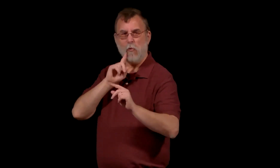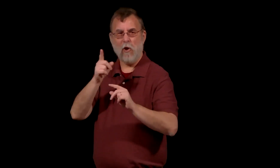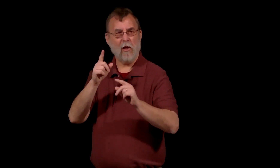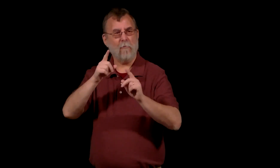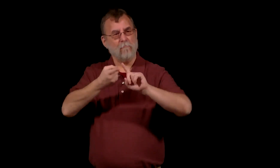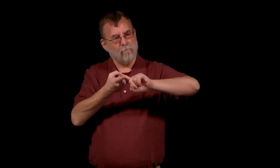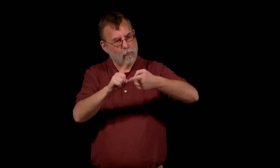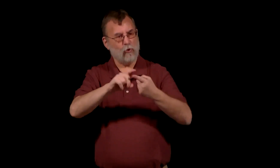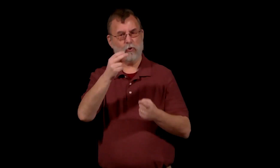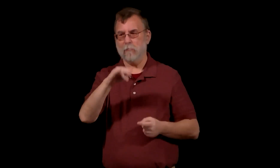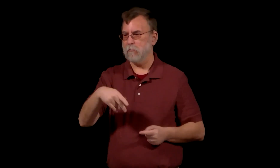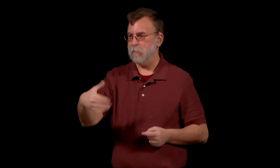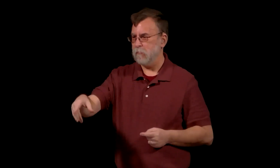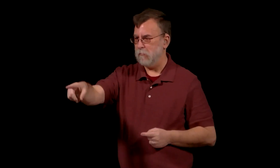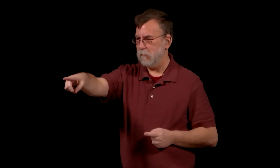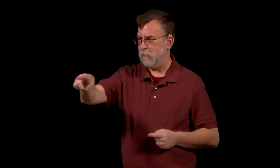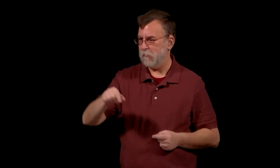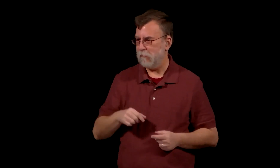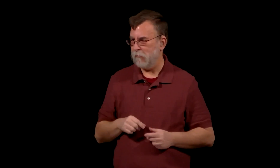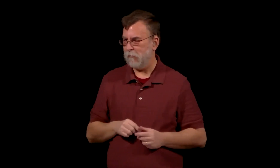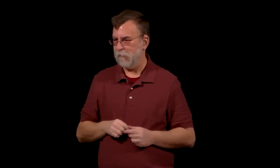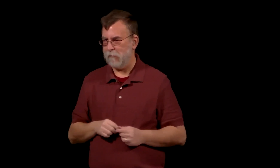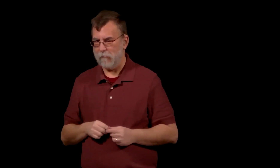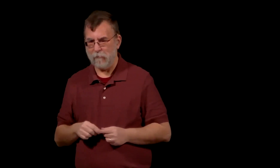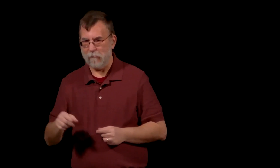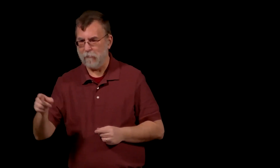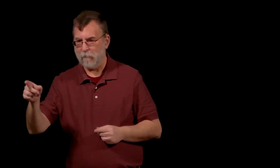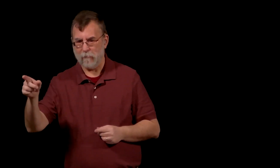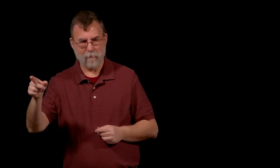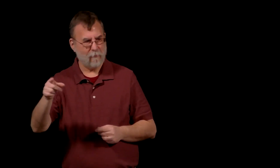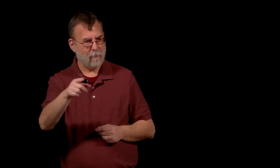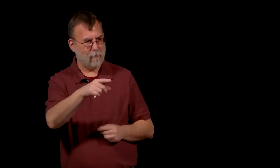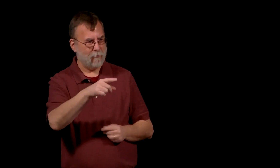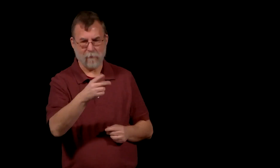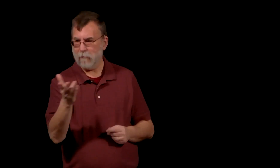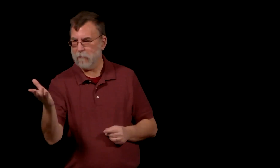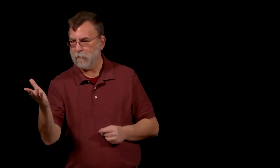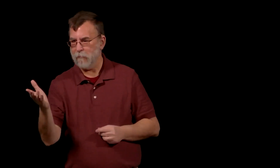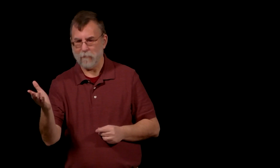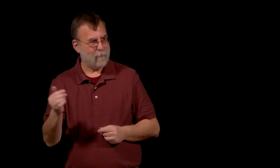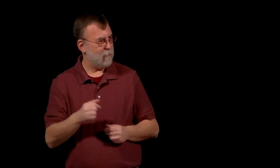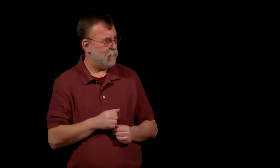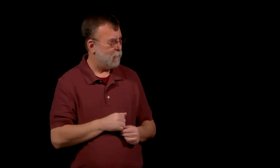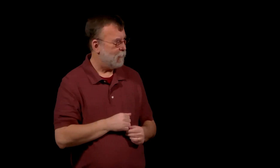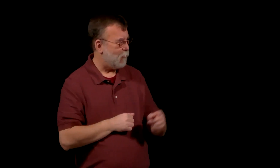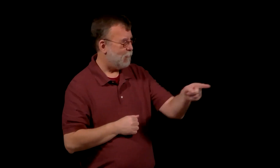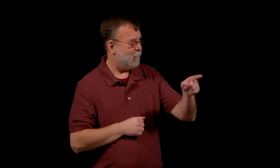This one is with women, but right. Friendship. Other